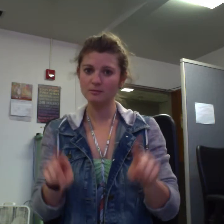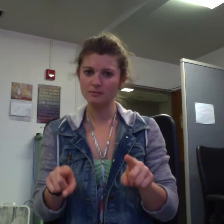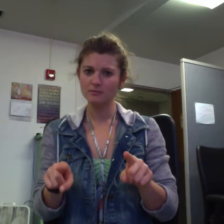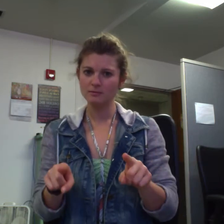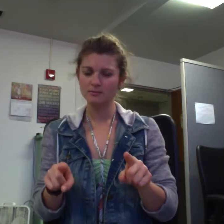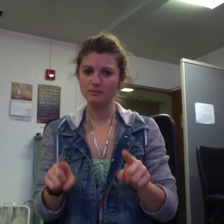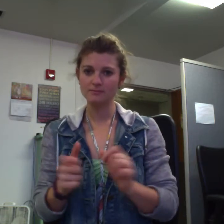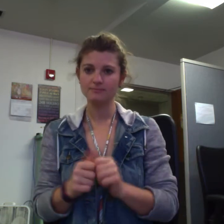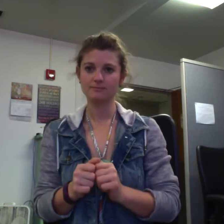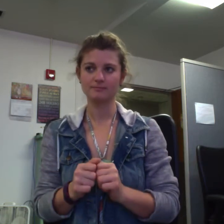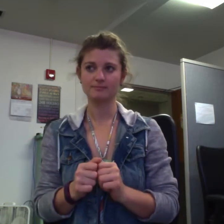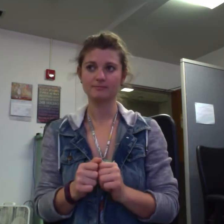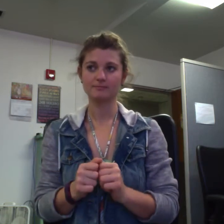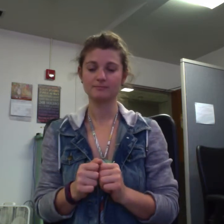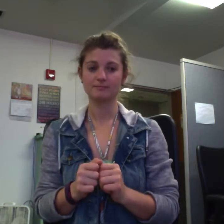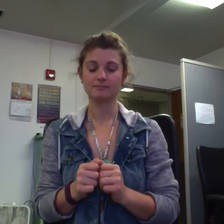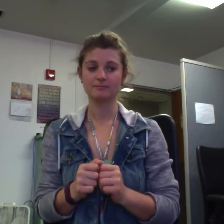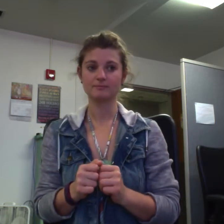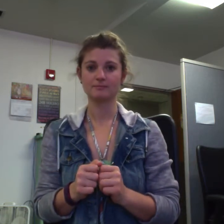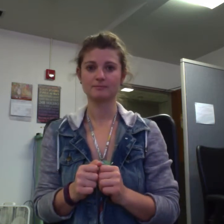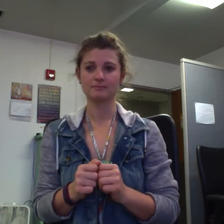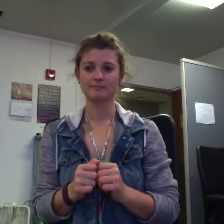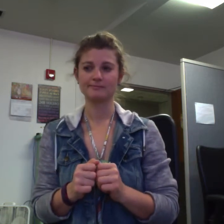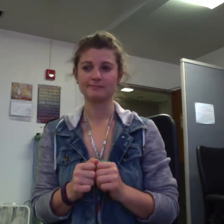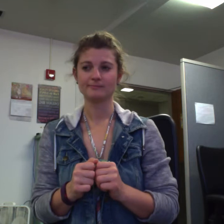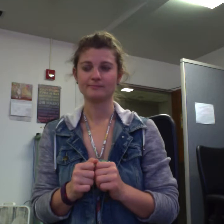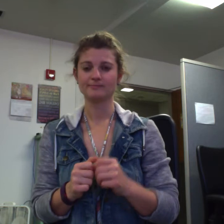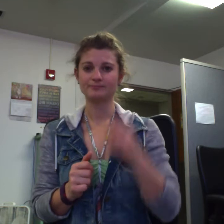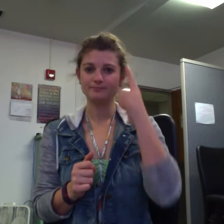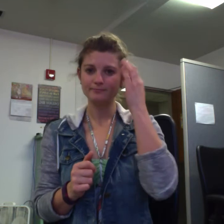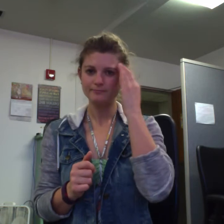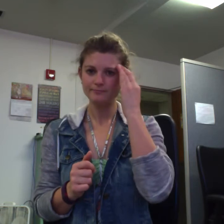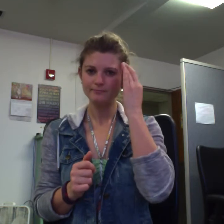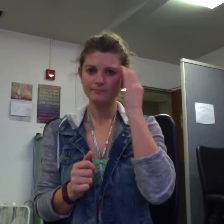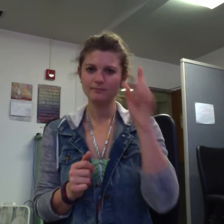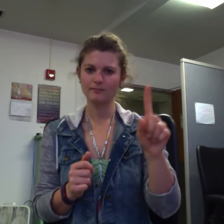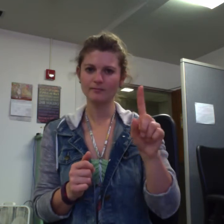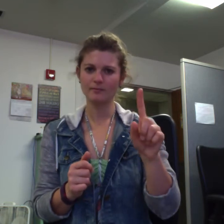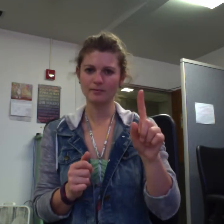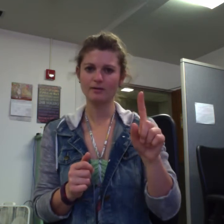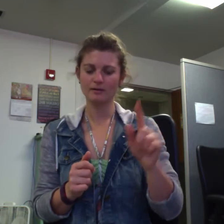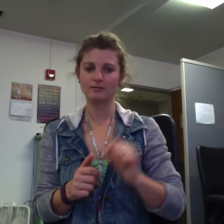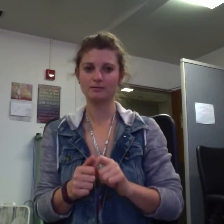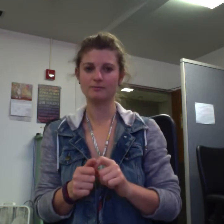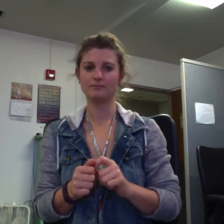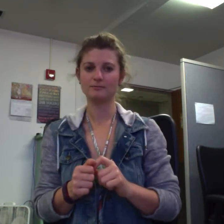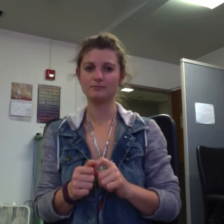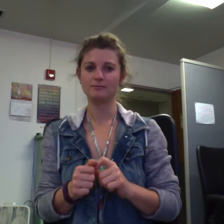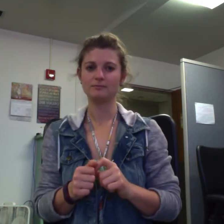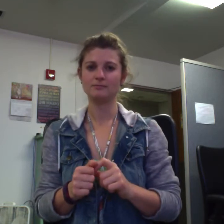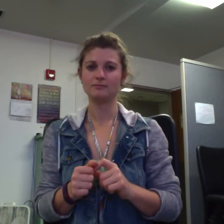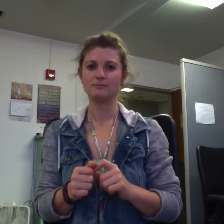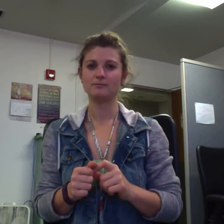something. So let's highlight it here too. So that's how I knew, one of the ways that I knew that as the tiger was the first part of my new